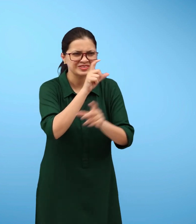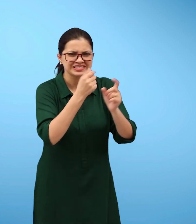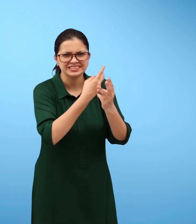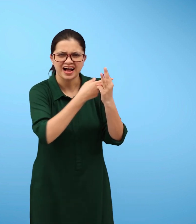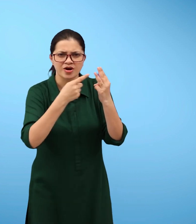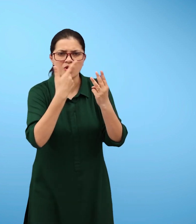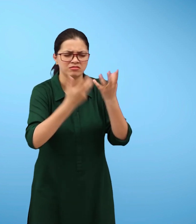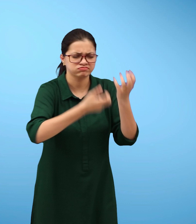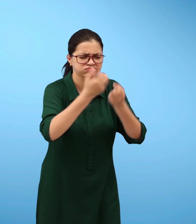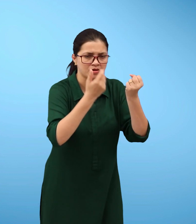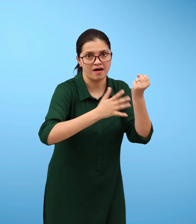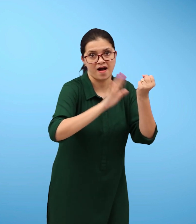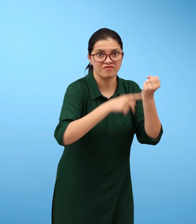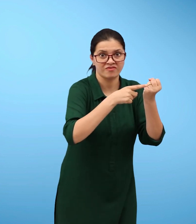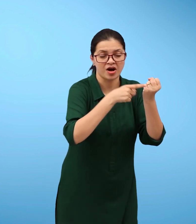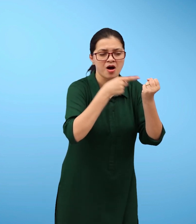Try and find out more about them.